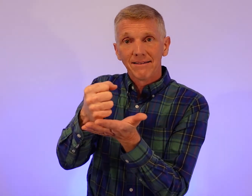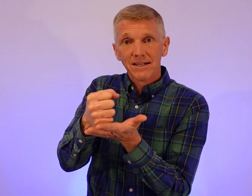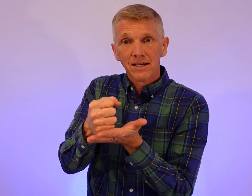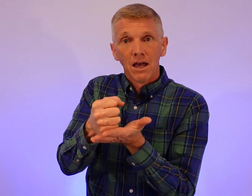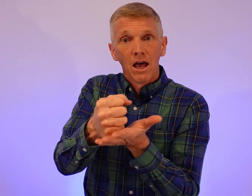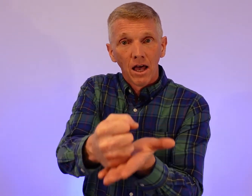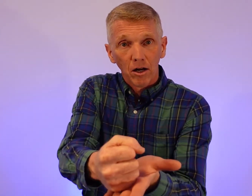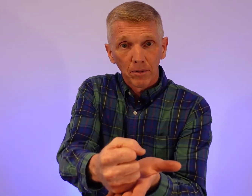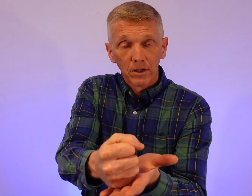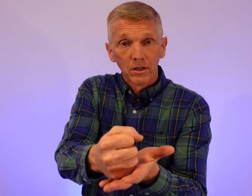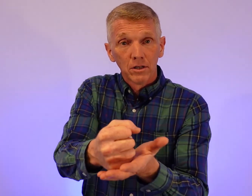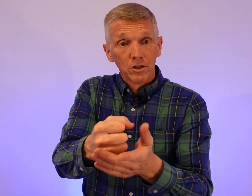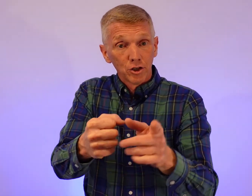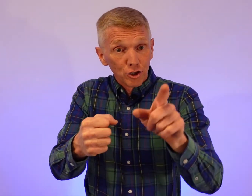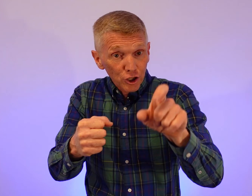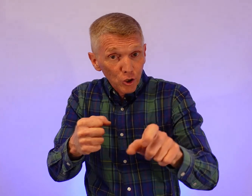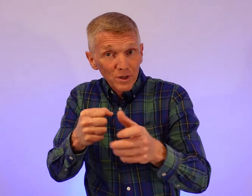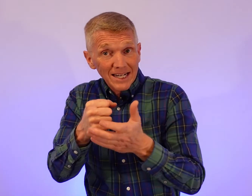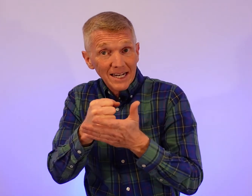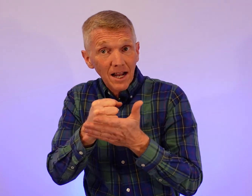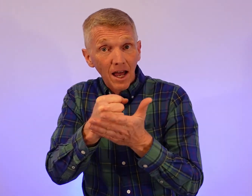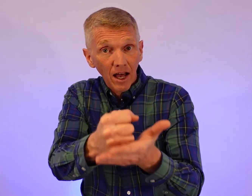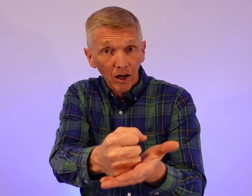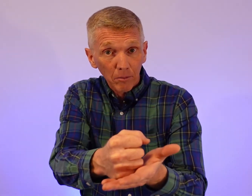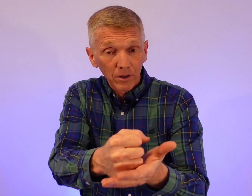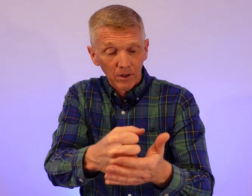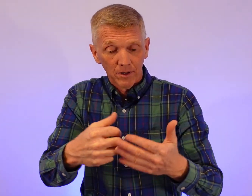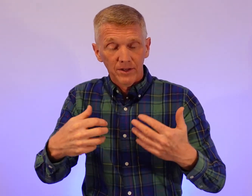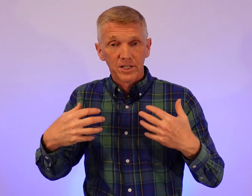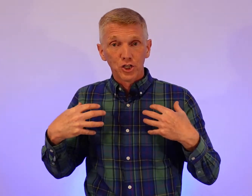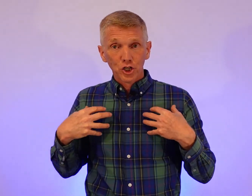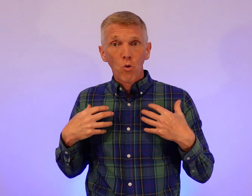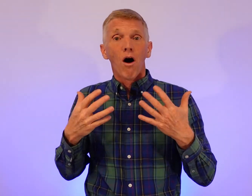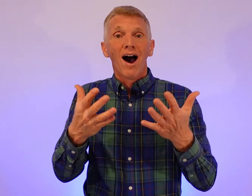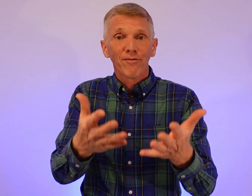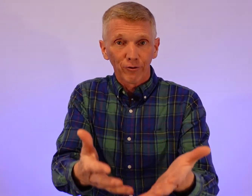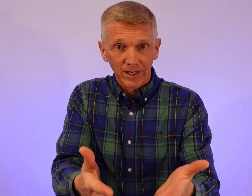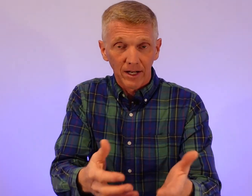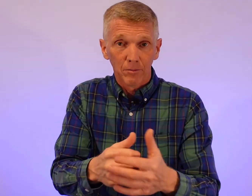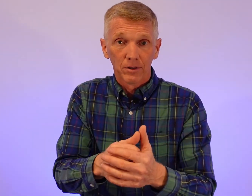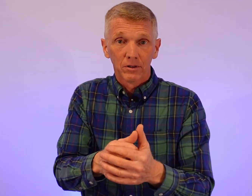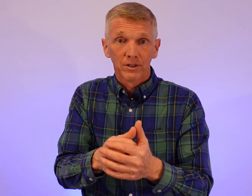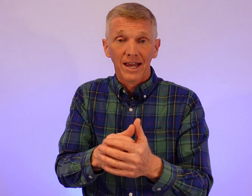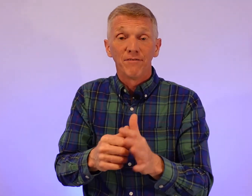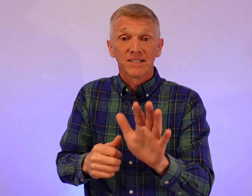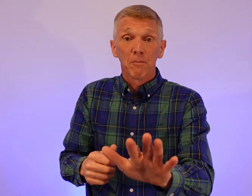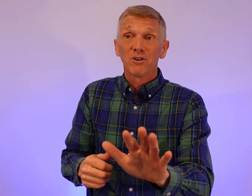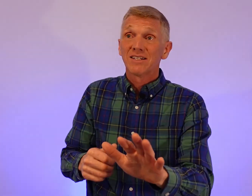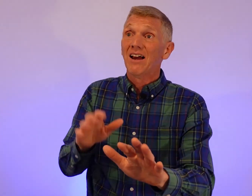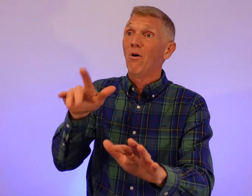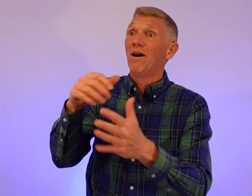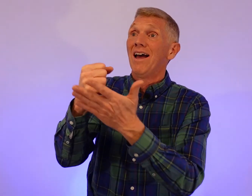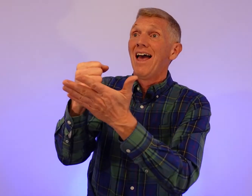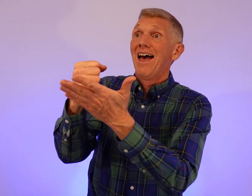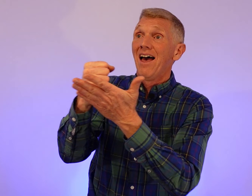this, help. Do you need help? This is you offering help. Okay, if somebody would say, oh,